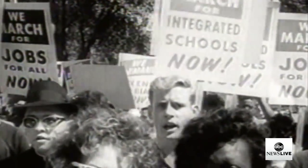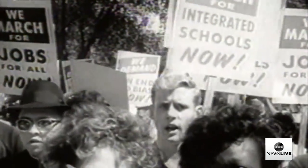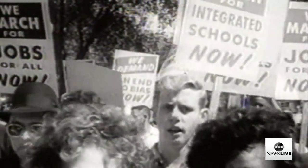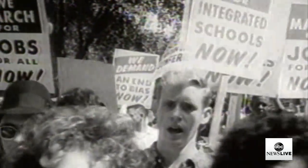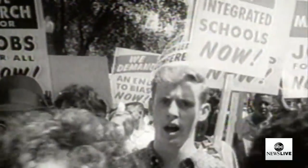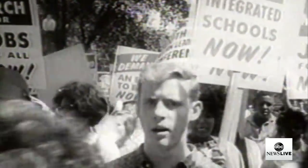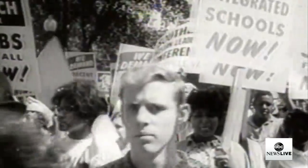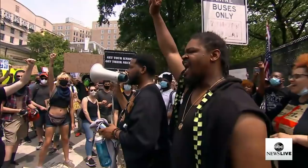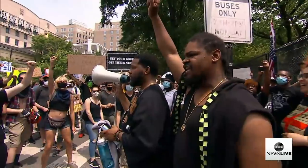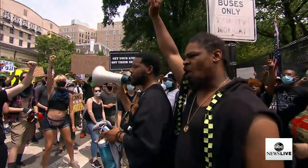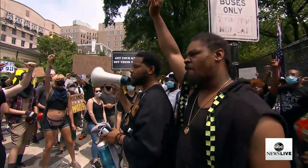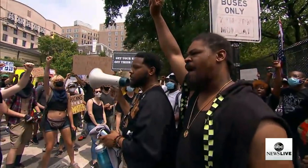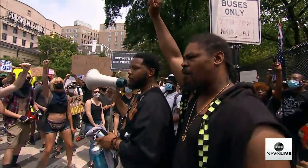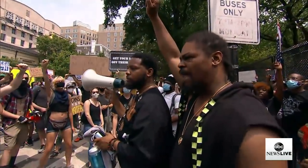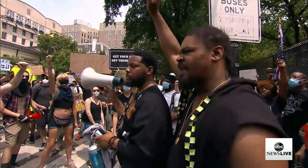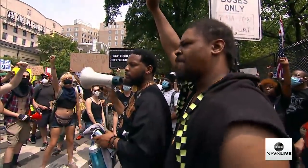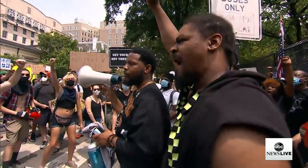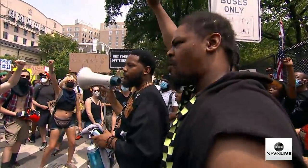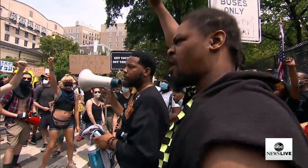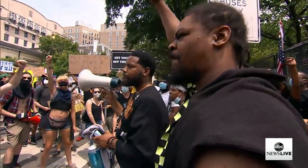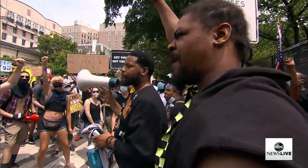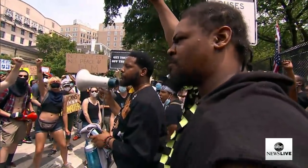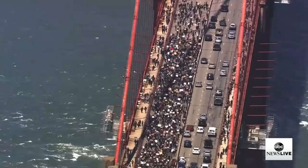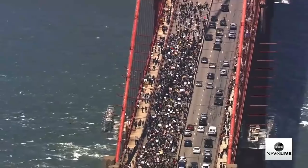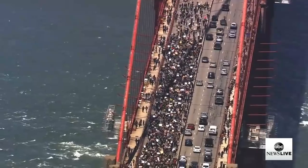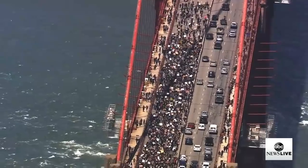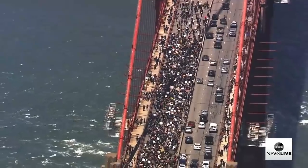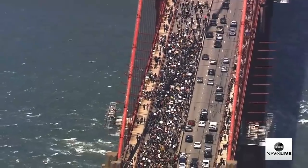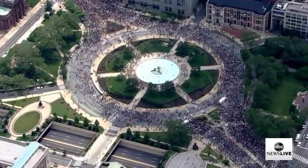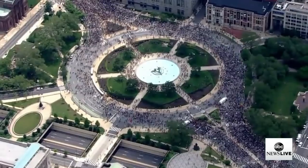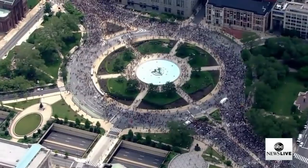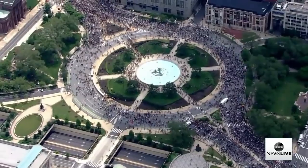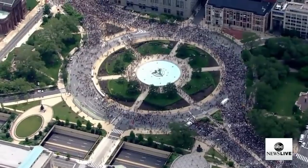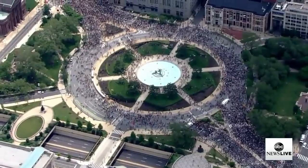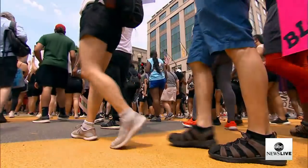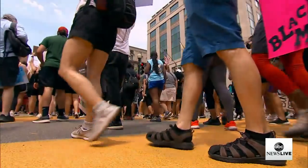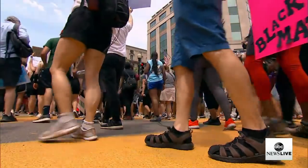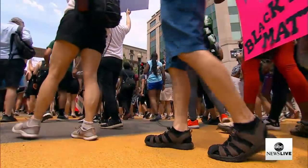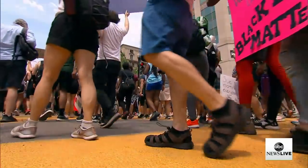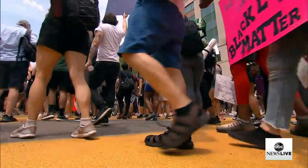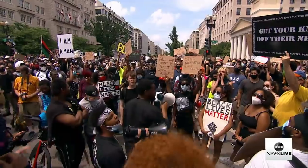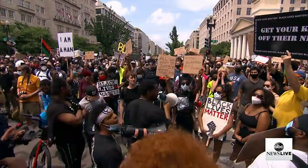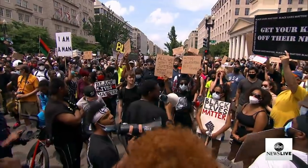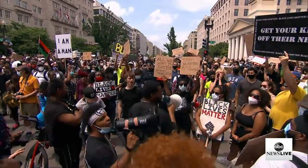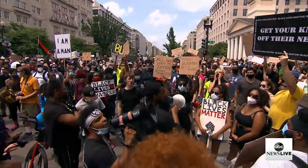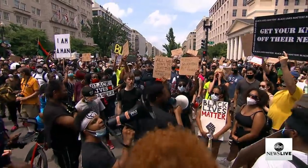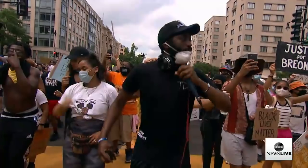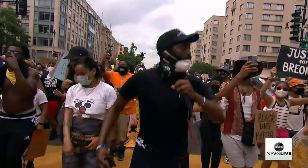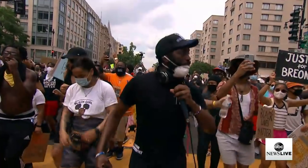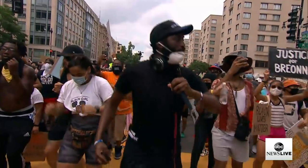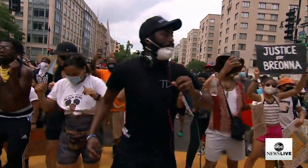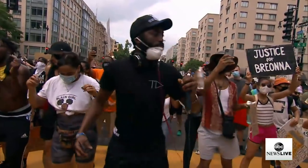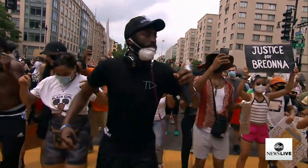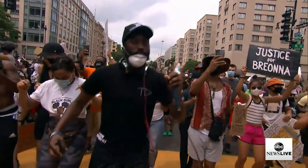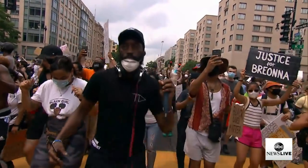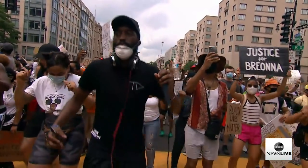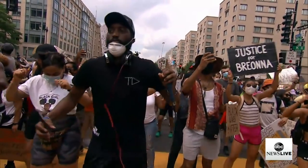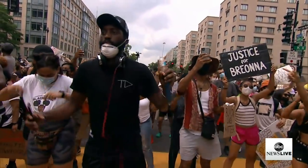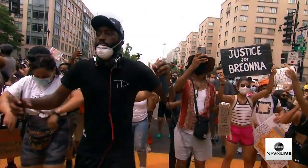of racism. Ain't no power like the power of the people. And when this country witnessed the recent racial reckoning, young Black signers